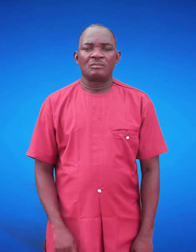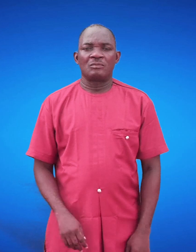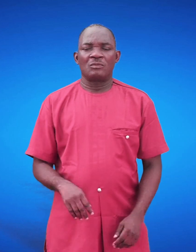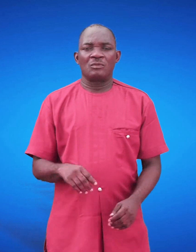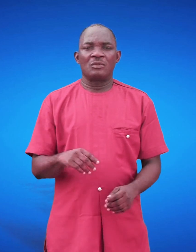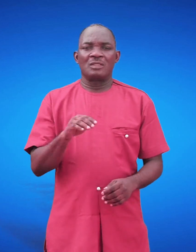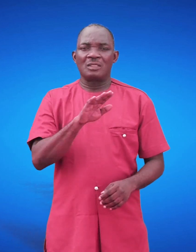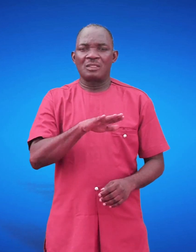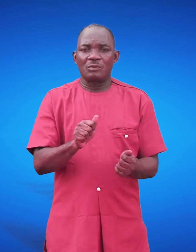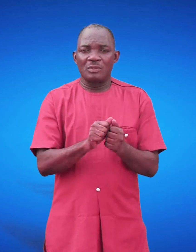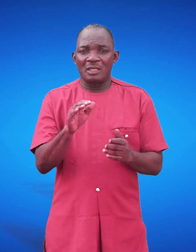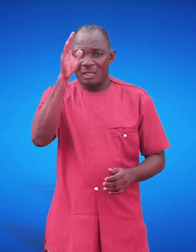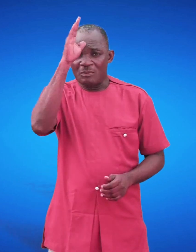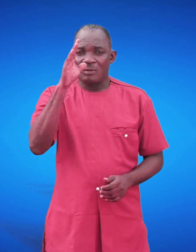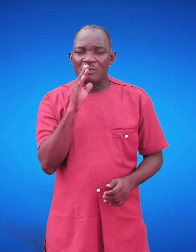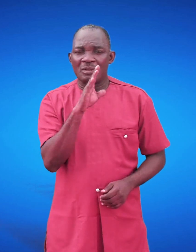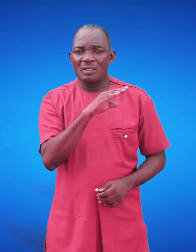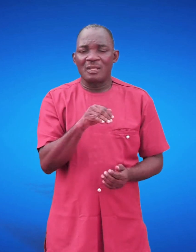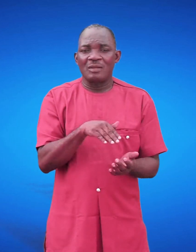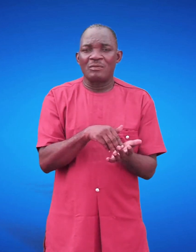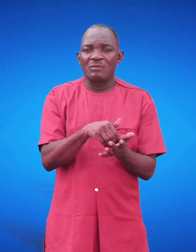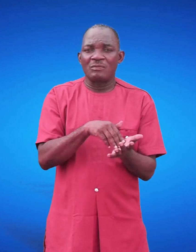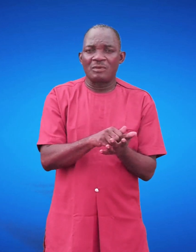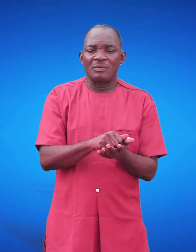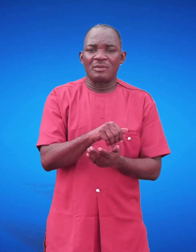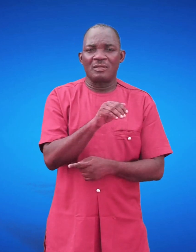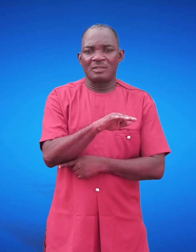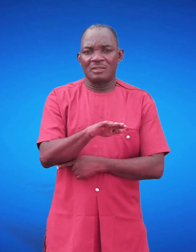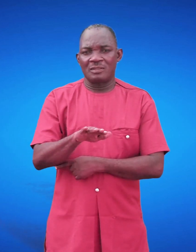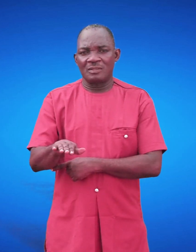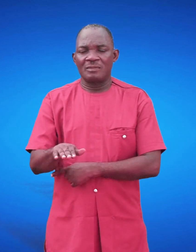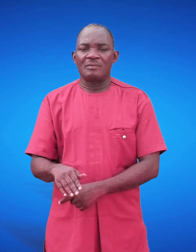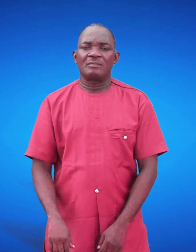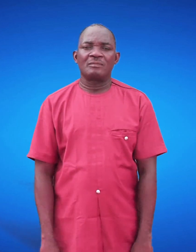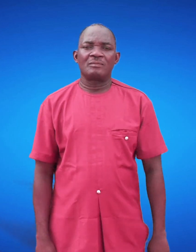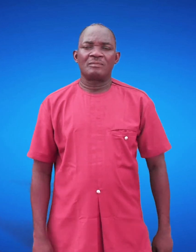Orphan and Vulnerable Children.